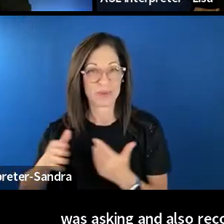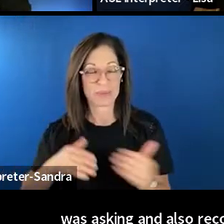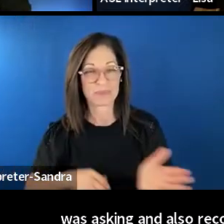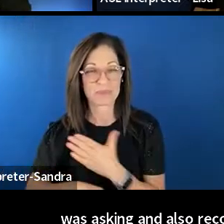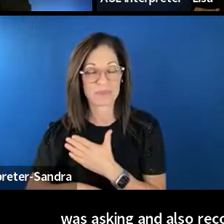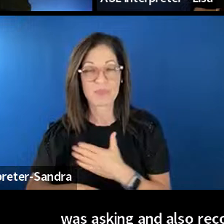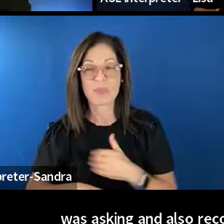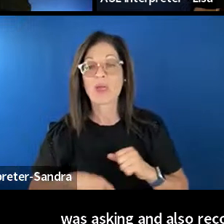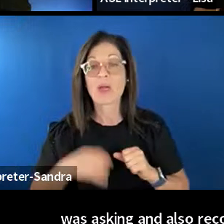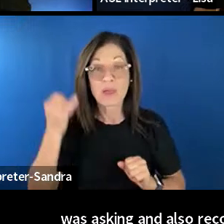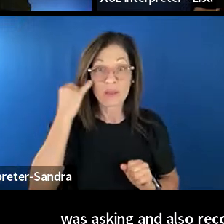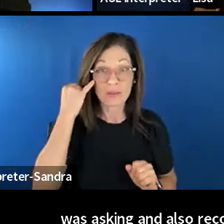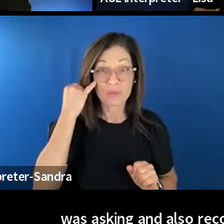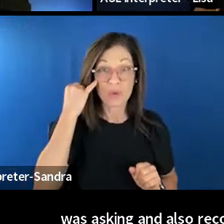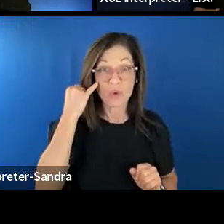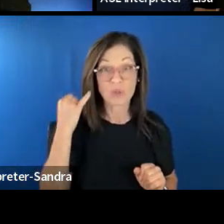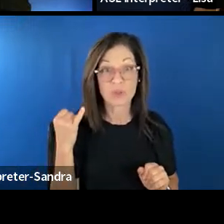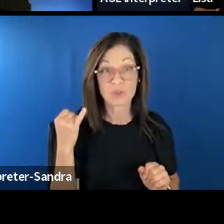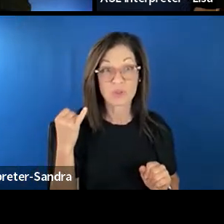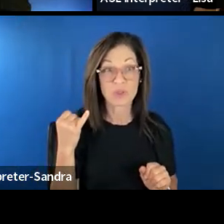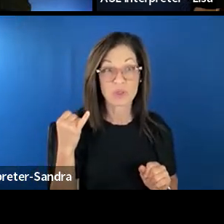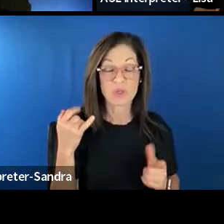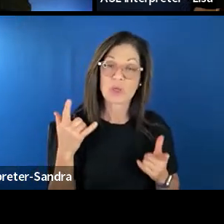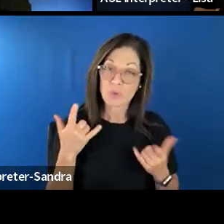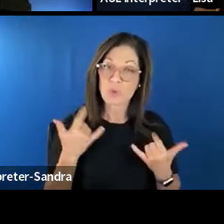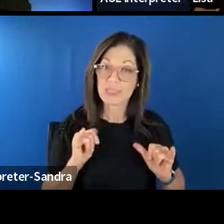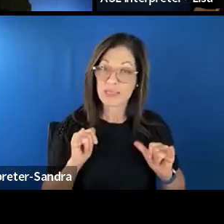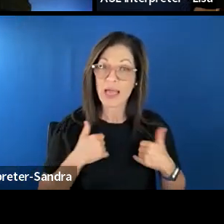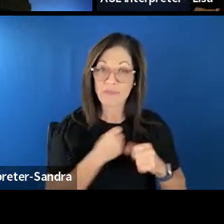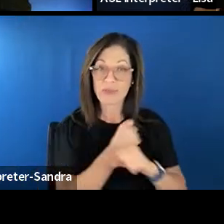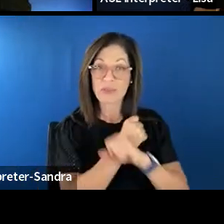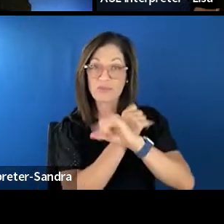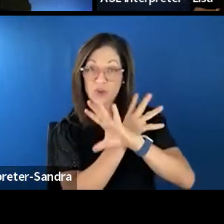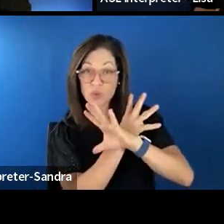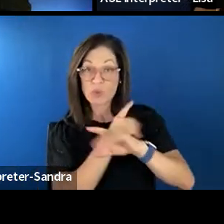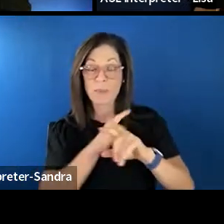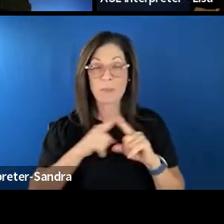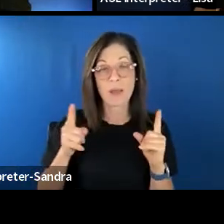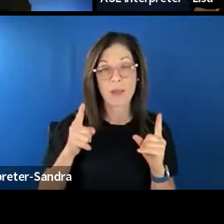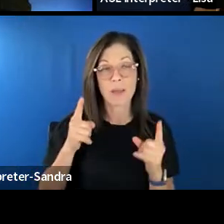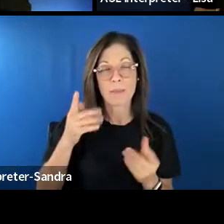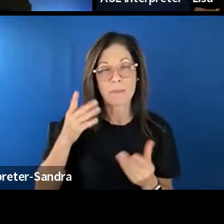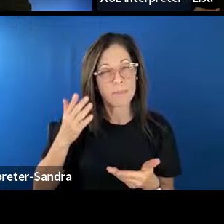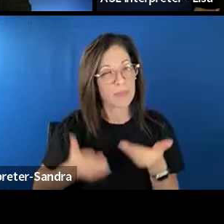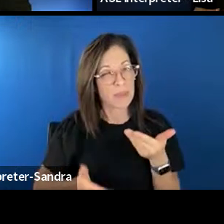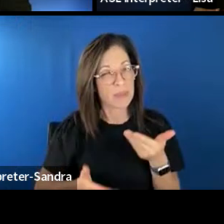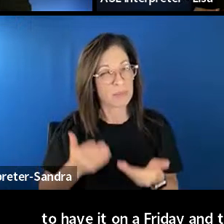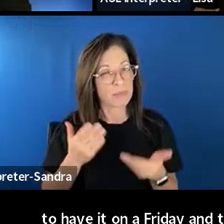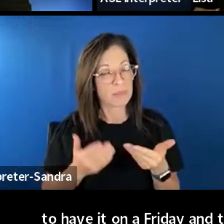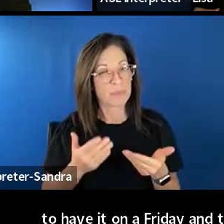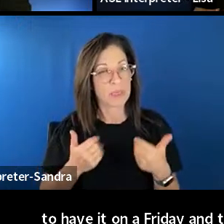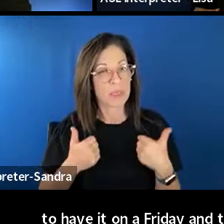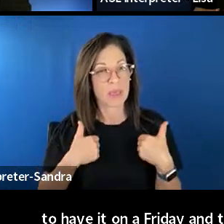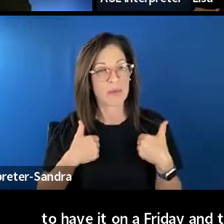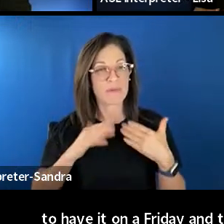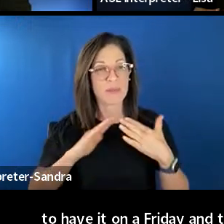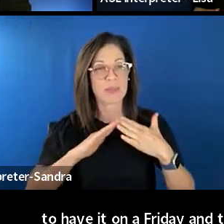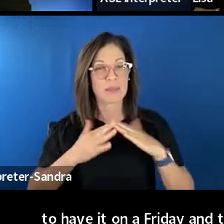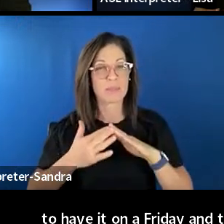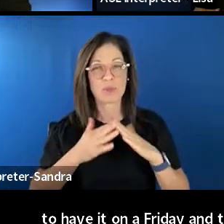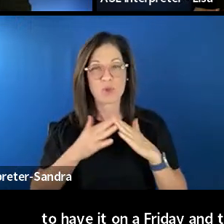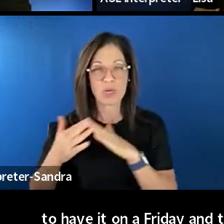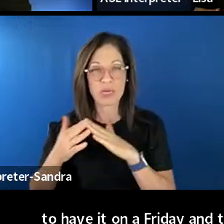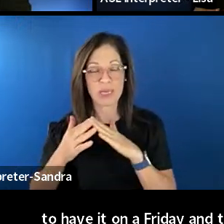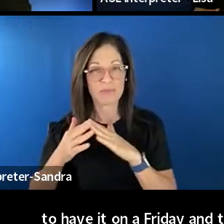What if we still have it virtually, but maybe having a community of those